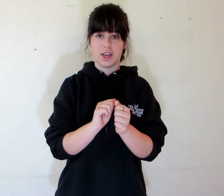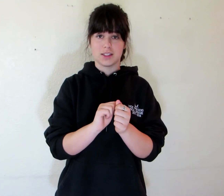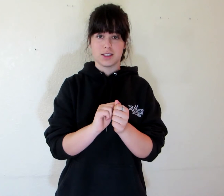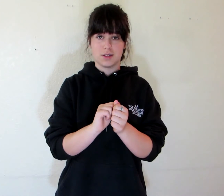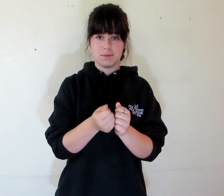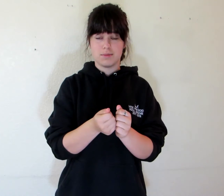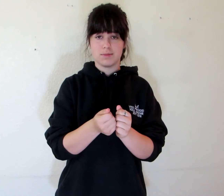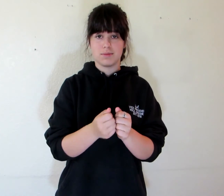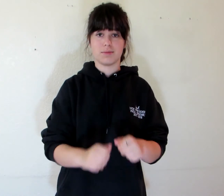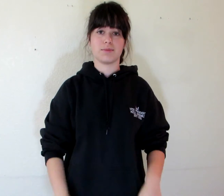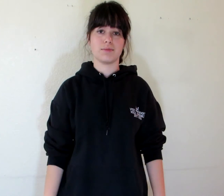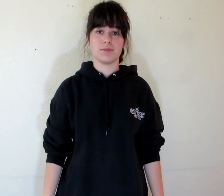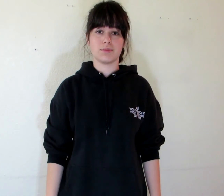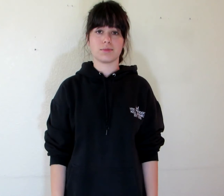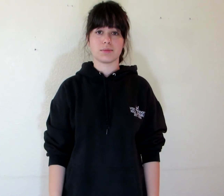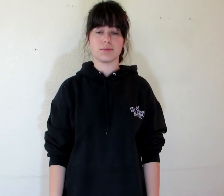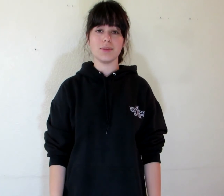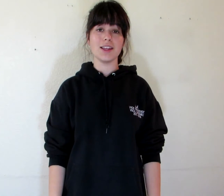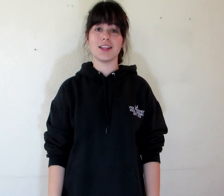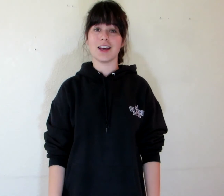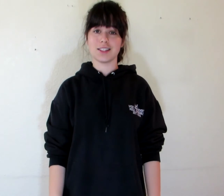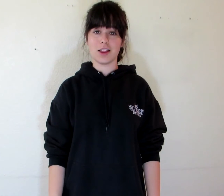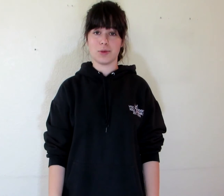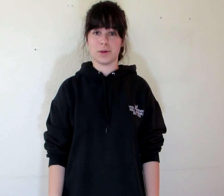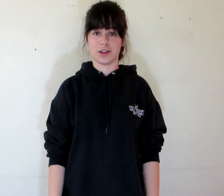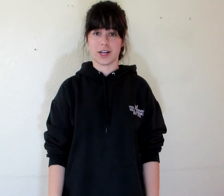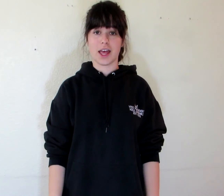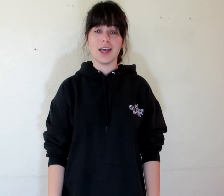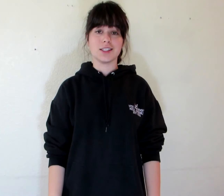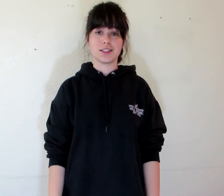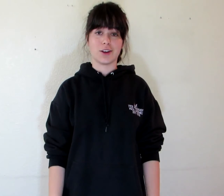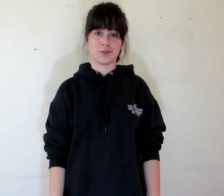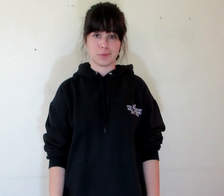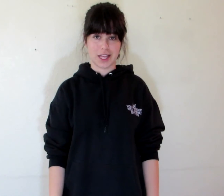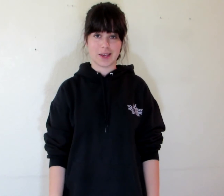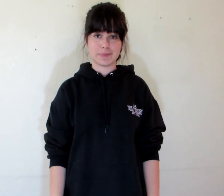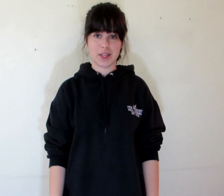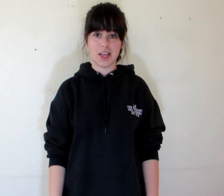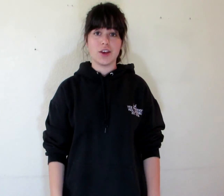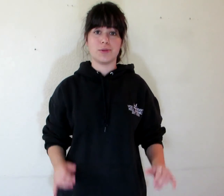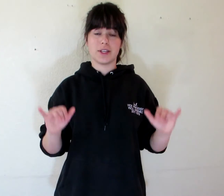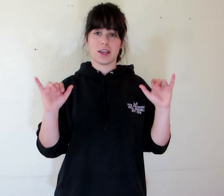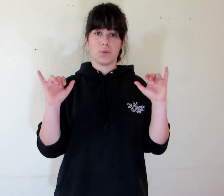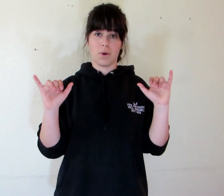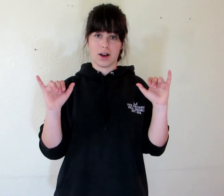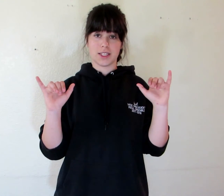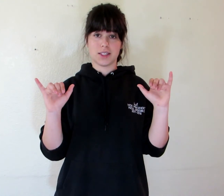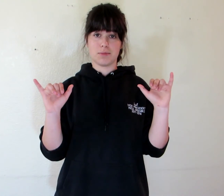against it. The next sign that we'll be learning is a sign for play. you'll be taking Y's in both